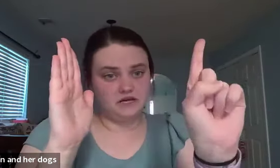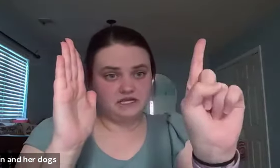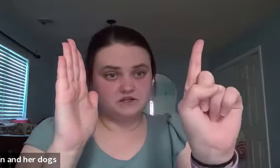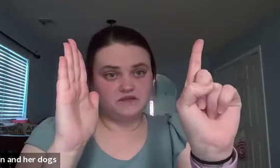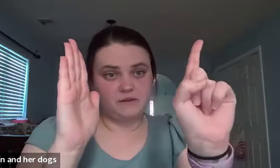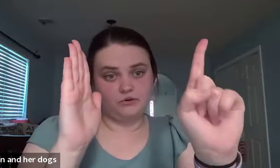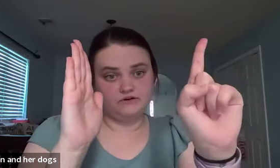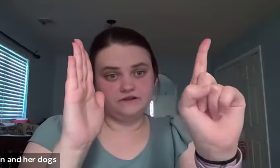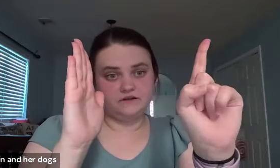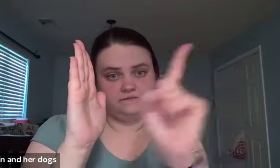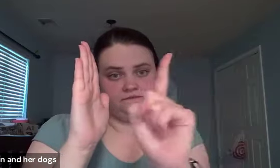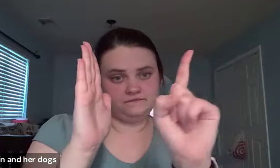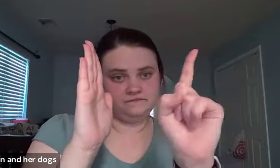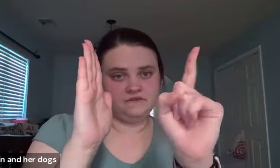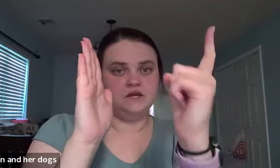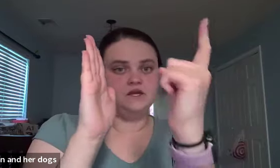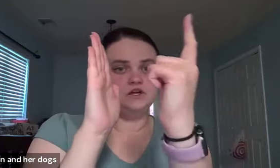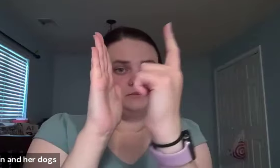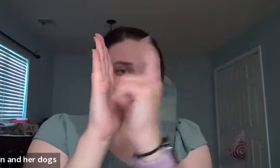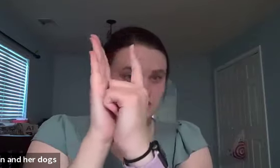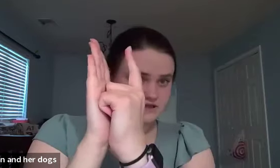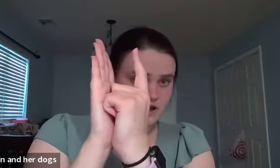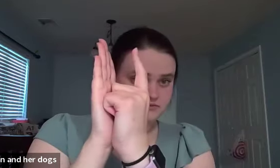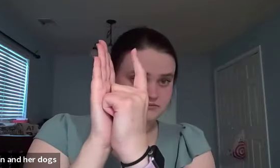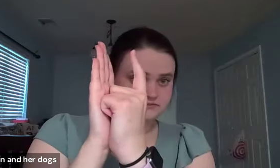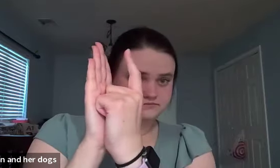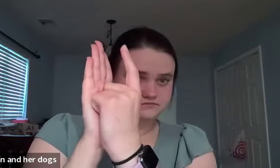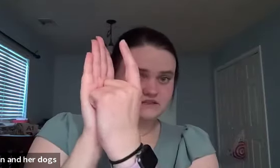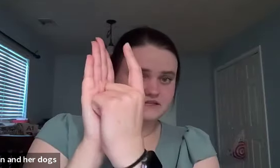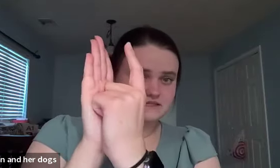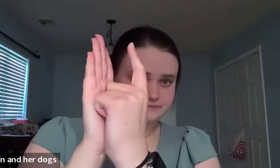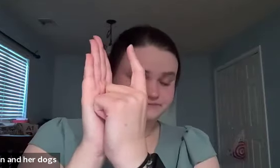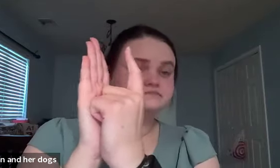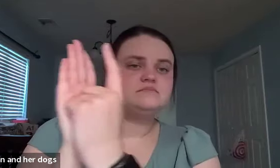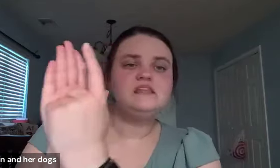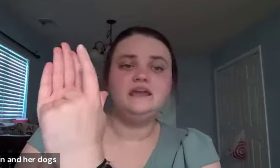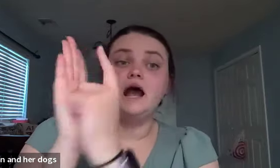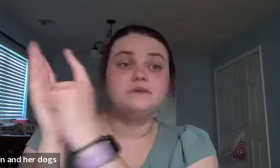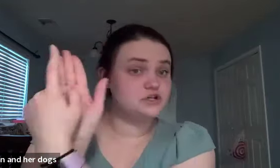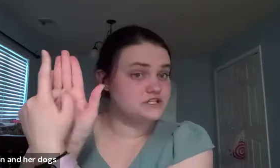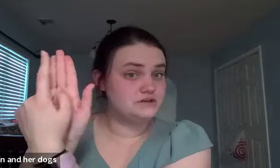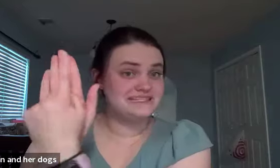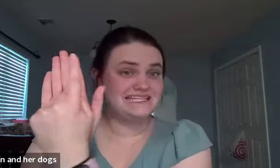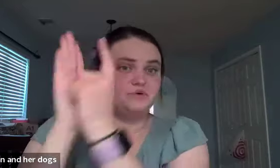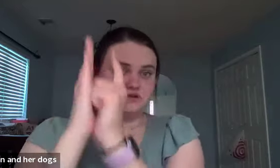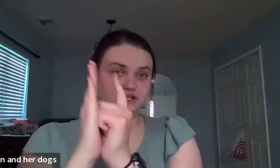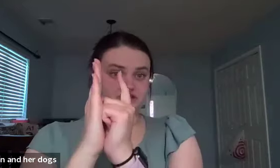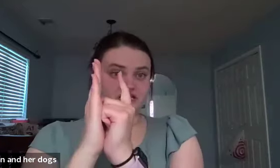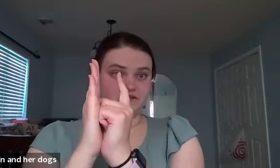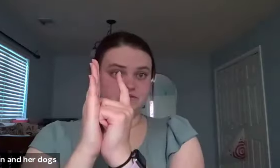Dominant hand's going to be in that pointer finger. You're going to put it on top like this. And I'm going to turn it so you can see, but really you just keep it this